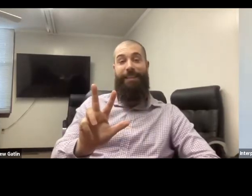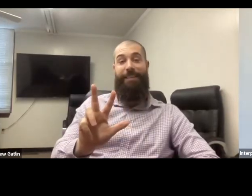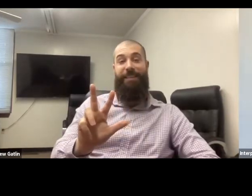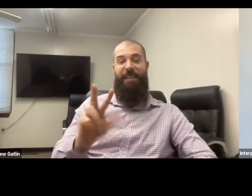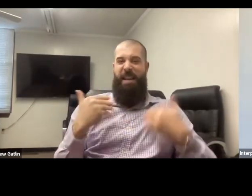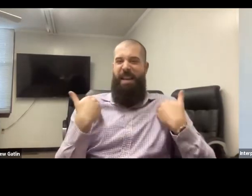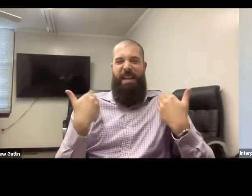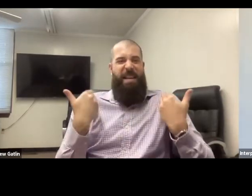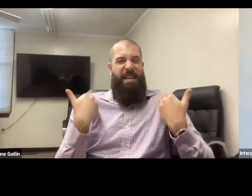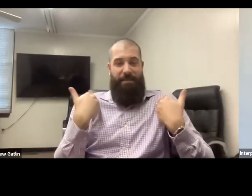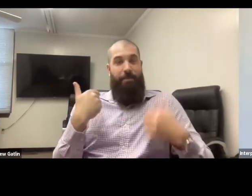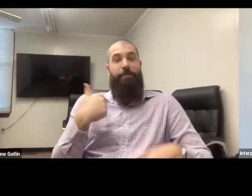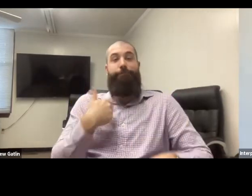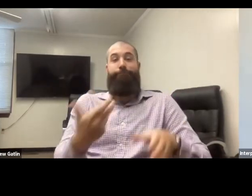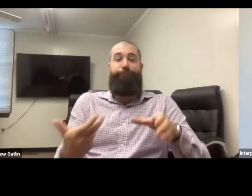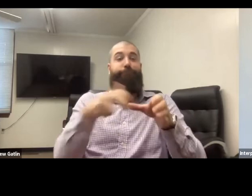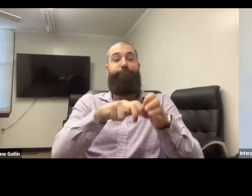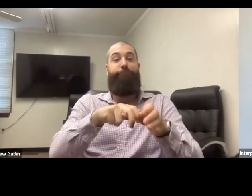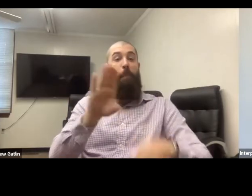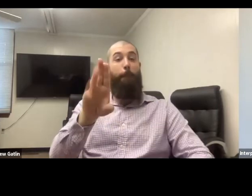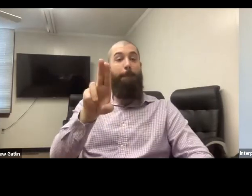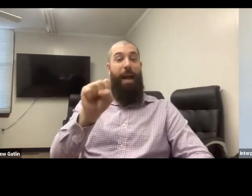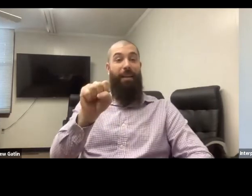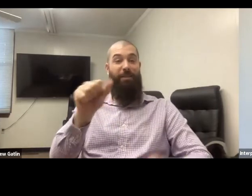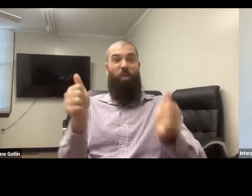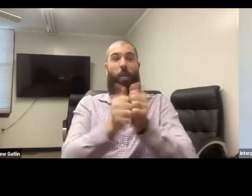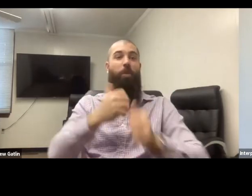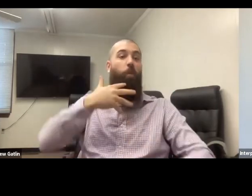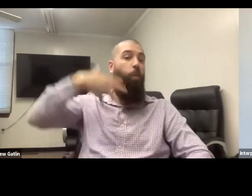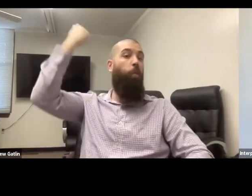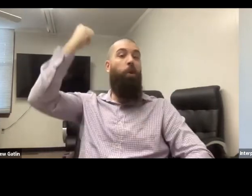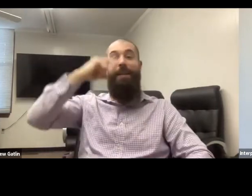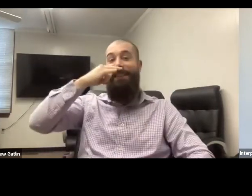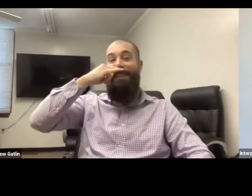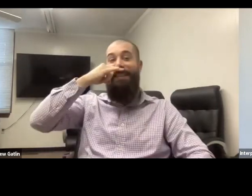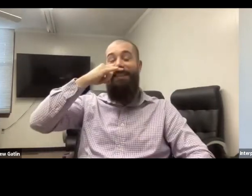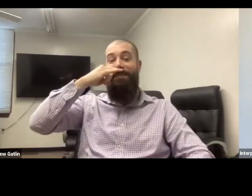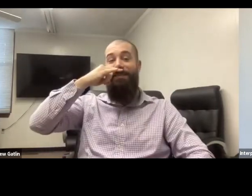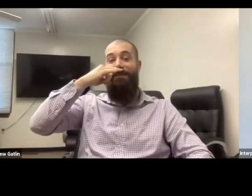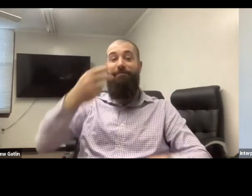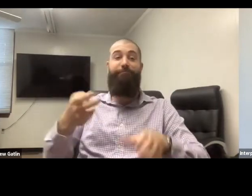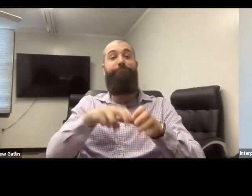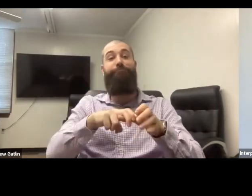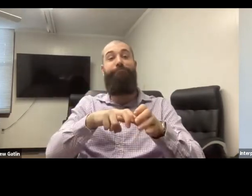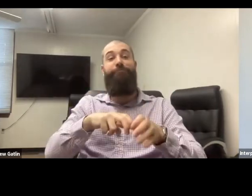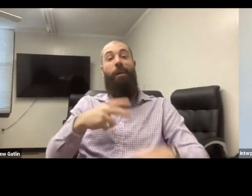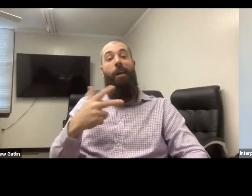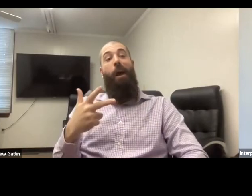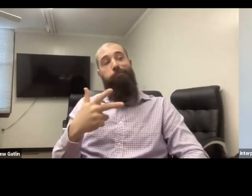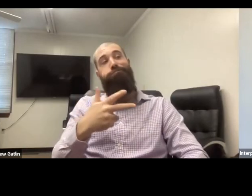So when I was 3 years old, I was really young. I was riding the bus with some older